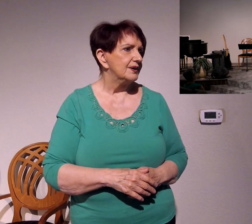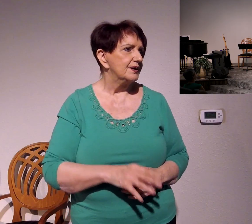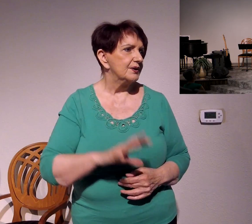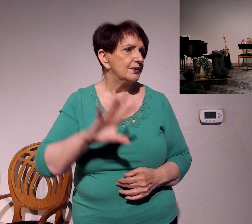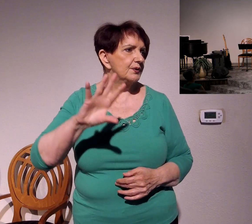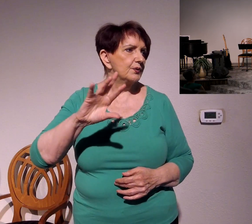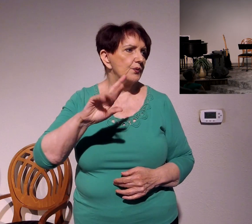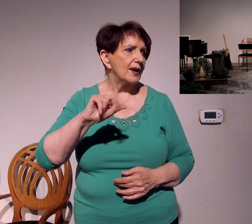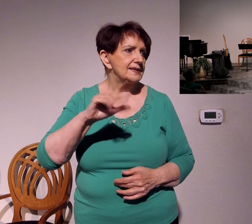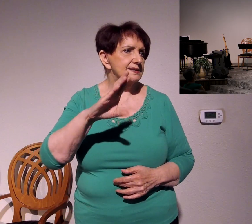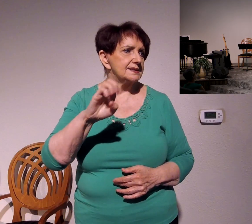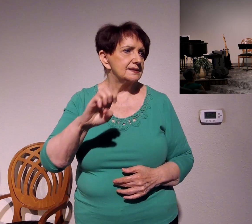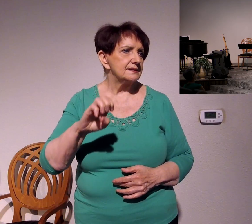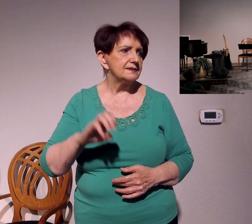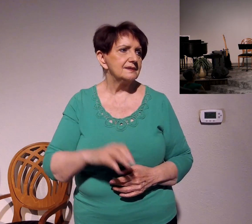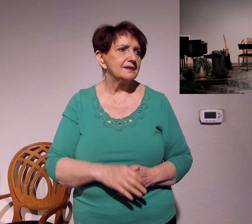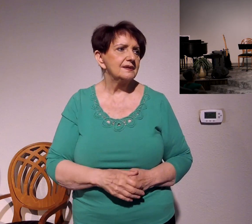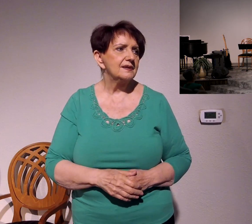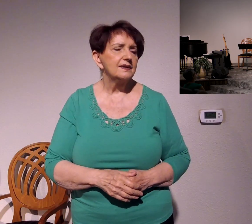Race.